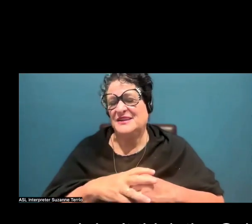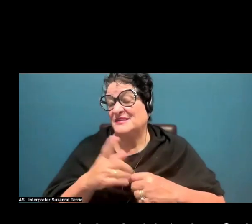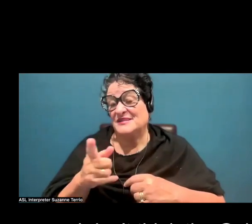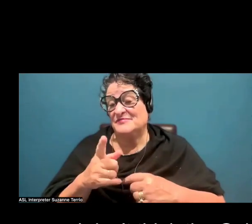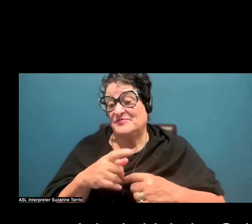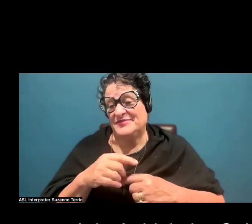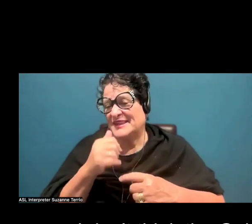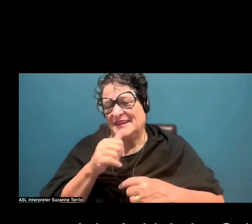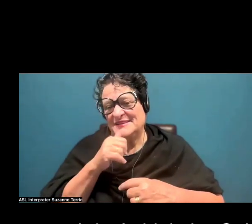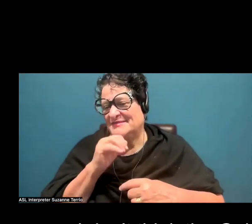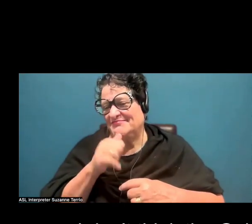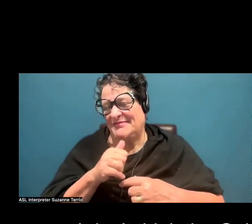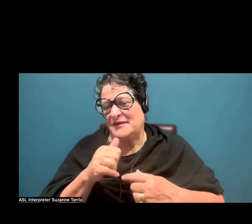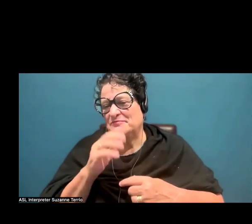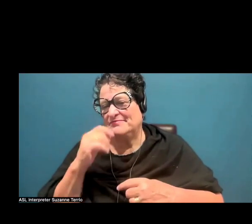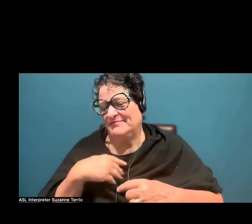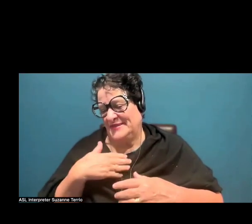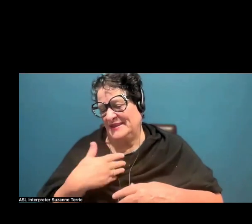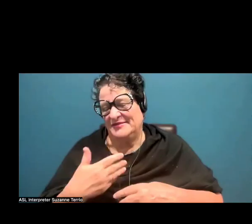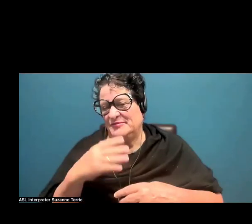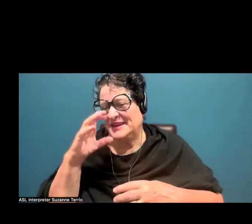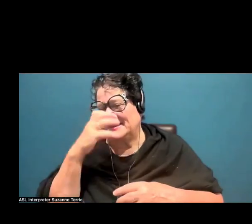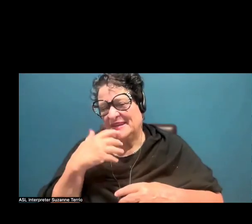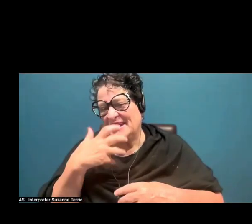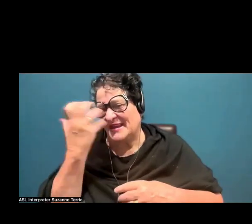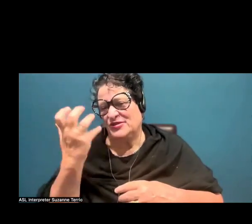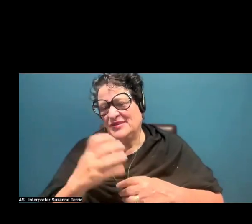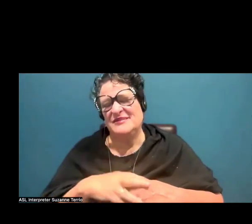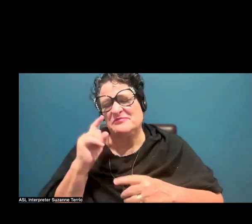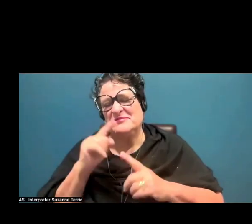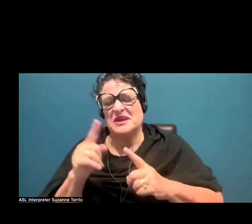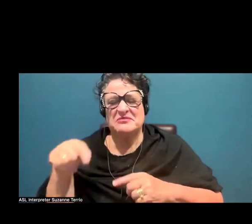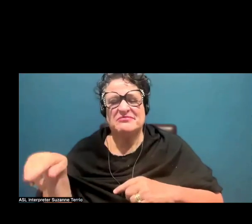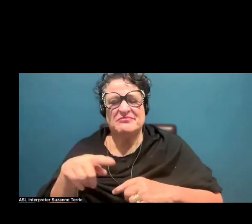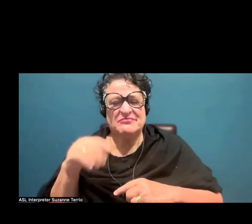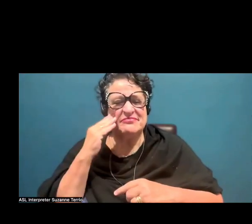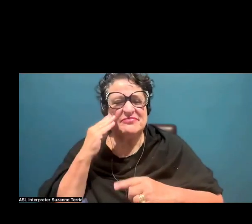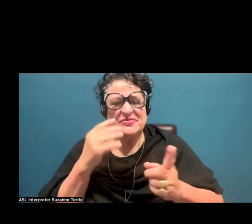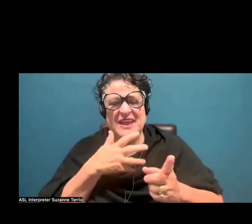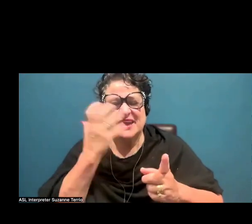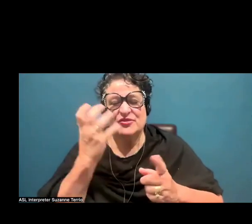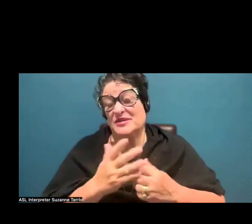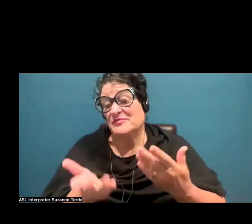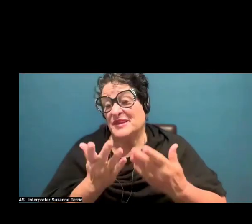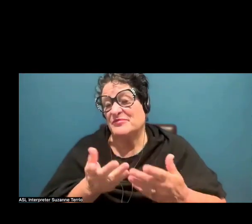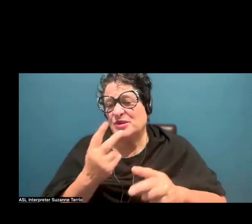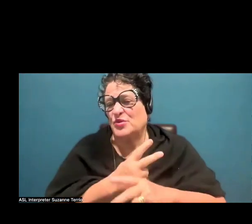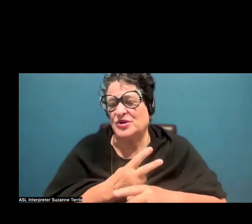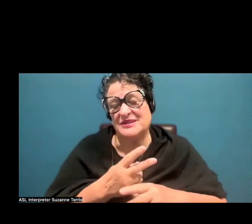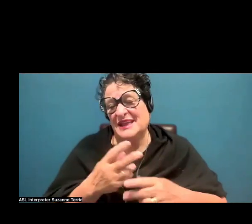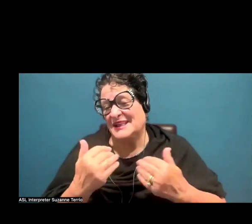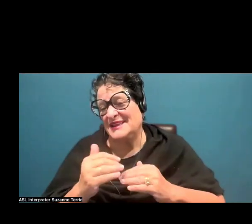being angry, but they don't have to. Everybody knows they are anyway. Still, it could be worse. At least they